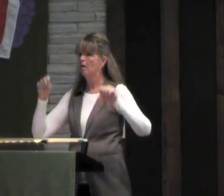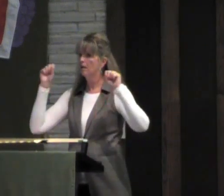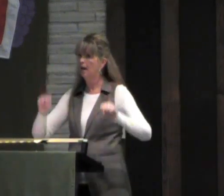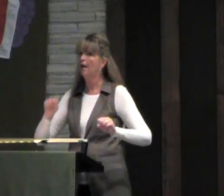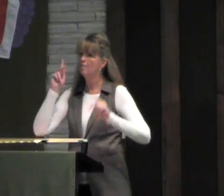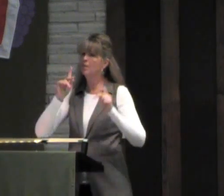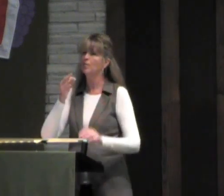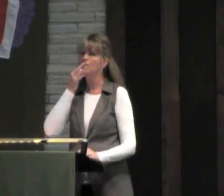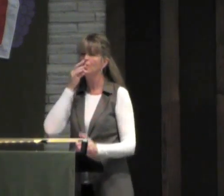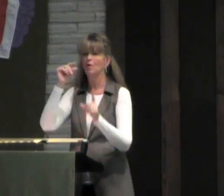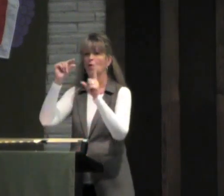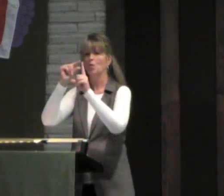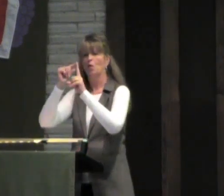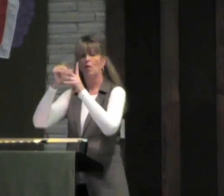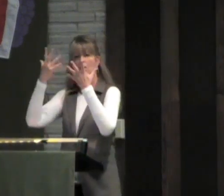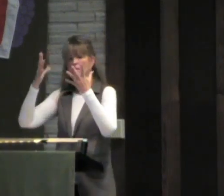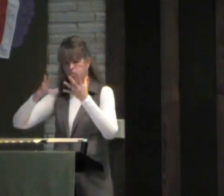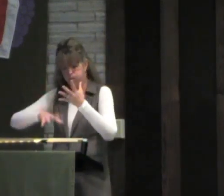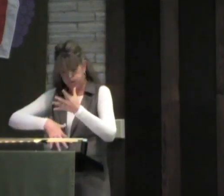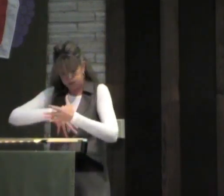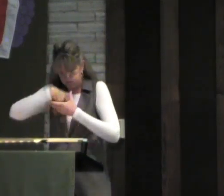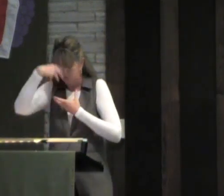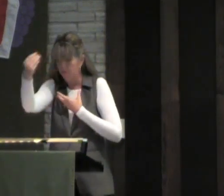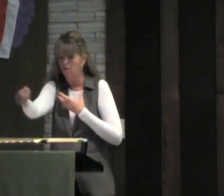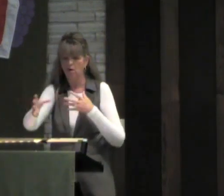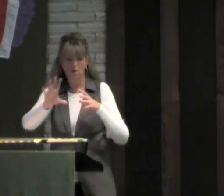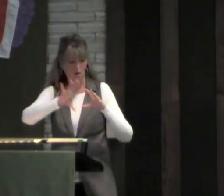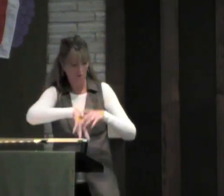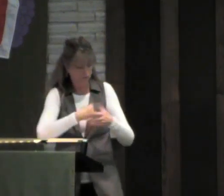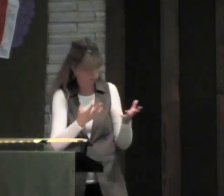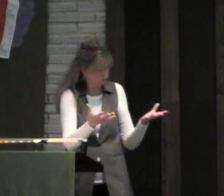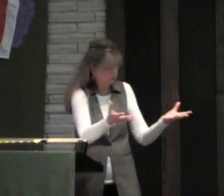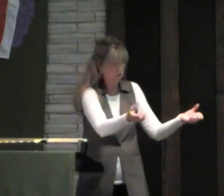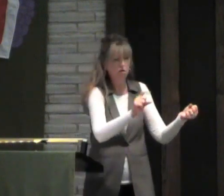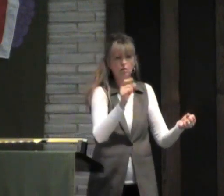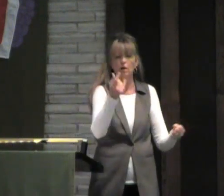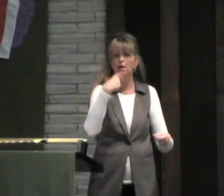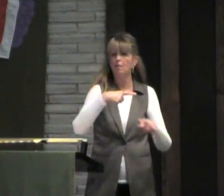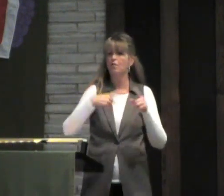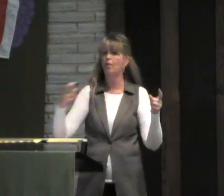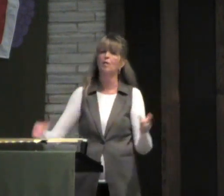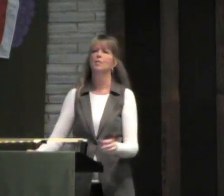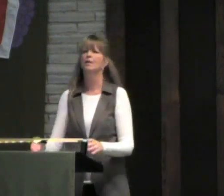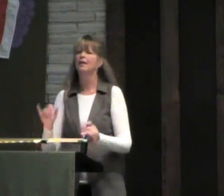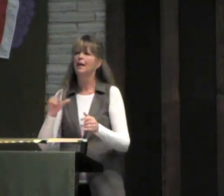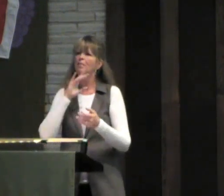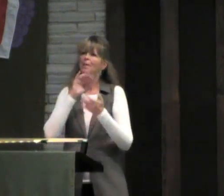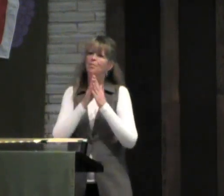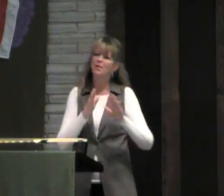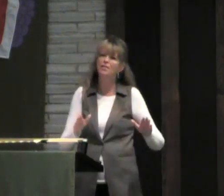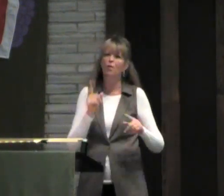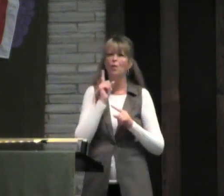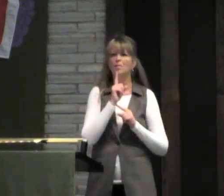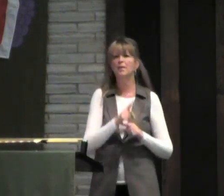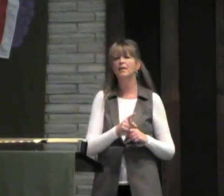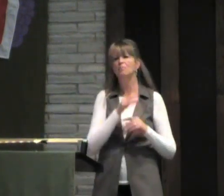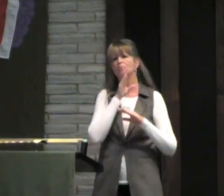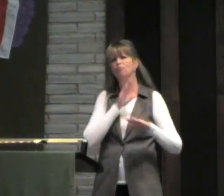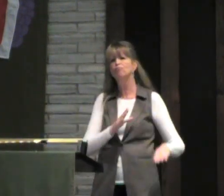wow, people, just these words that come out of them to each other, I don't know where it comes from. Instead of,